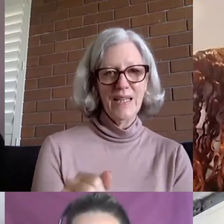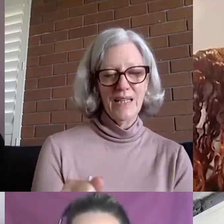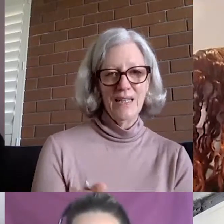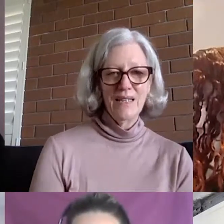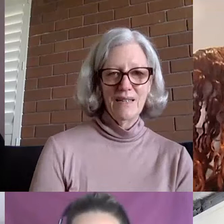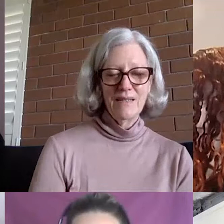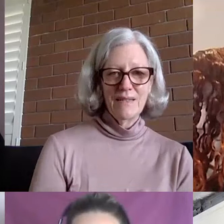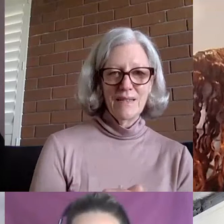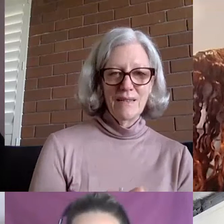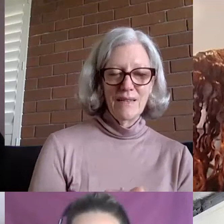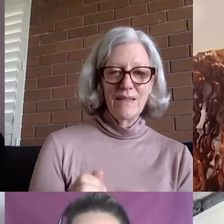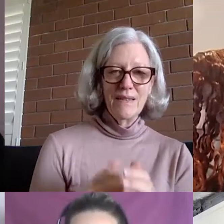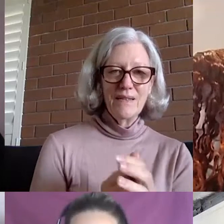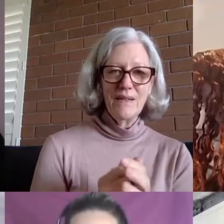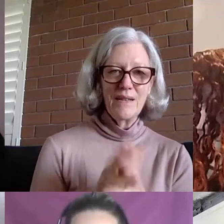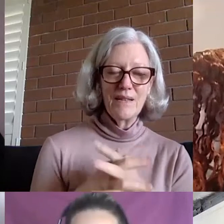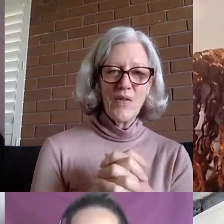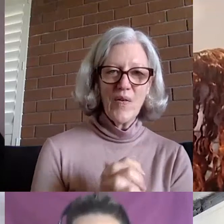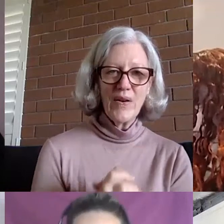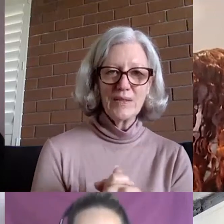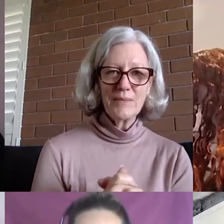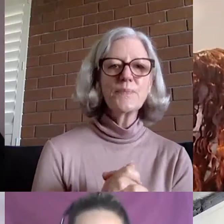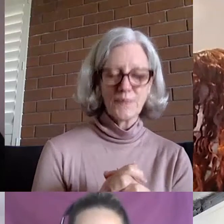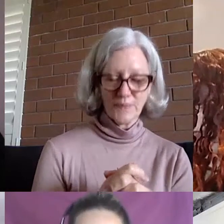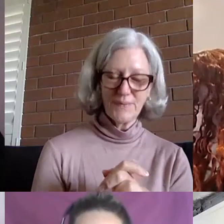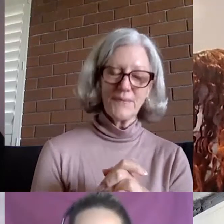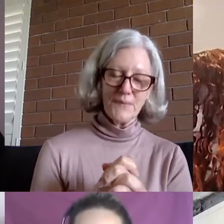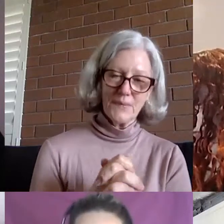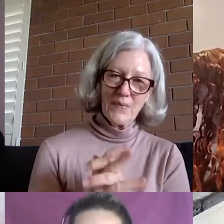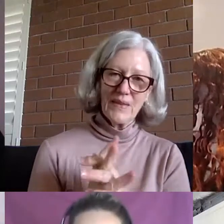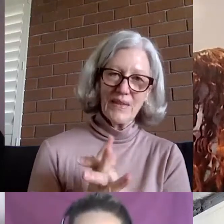generally coders are best interpreters, have excellent, well,